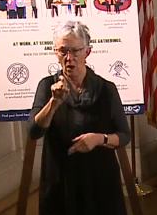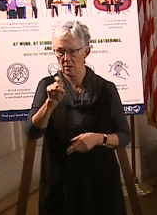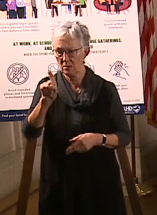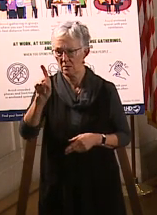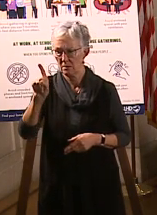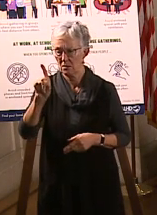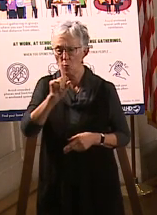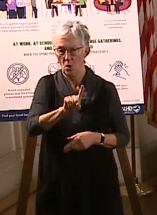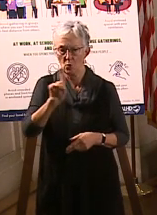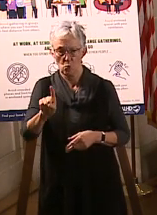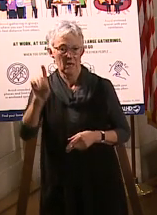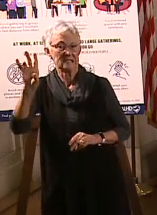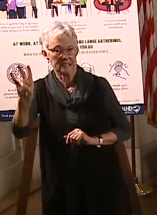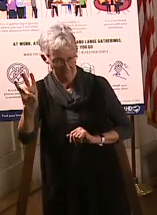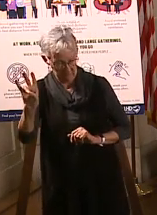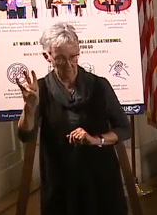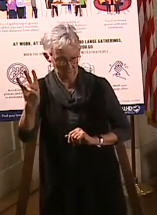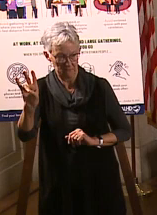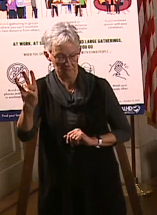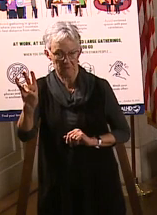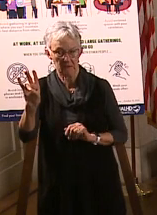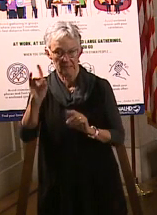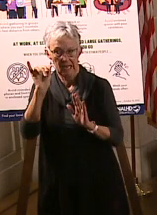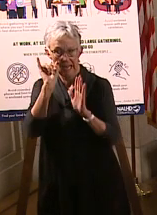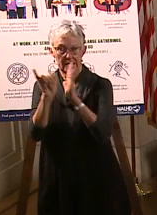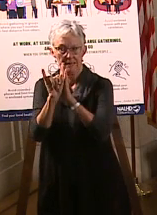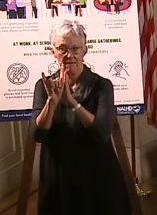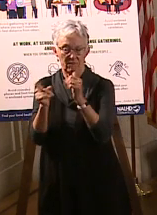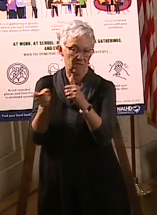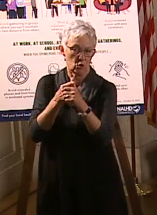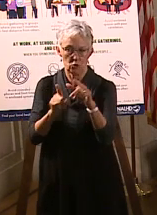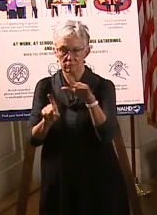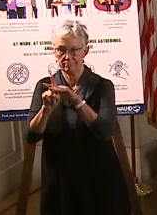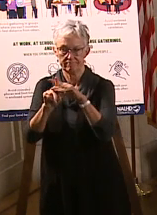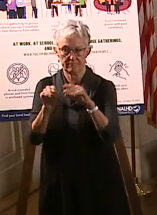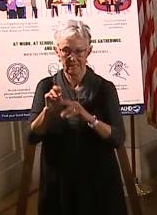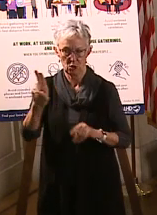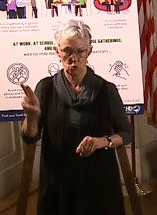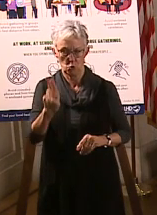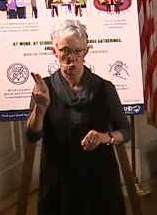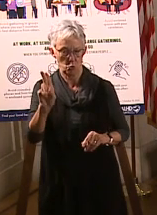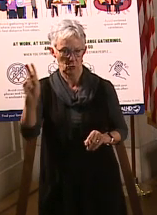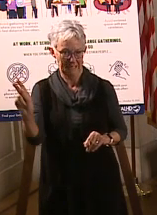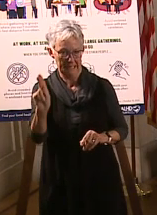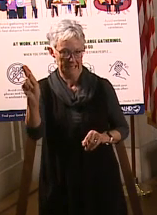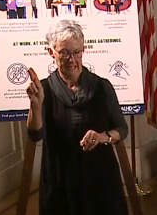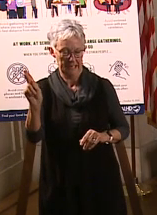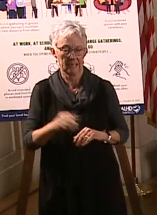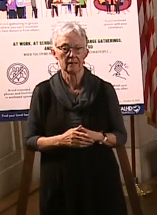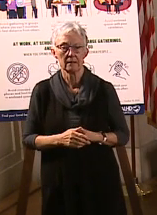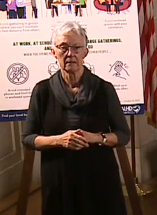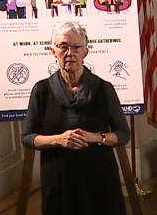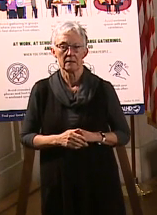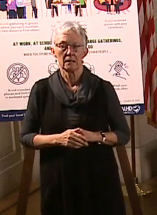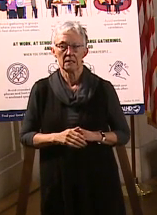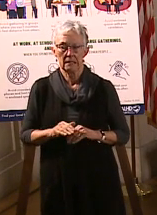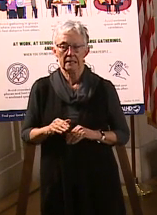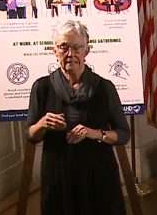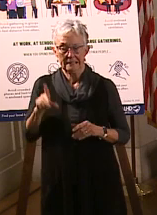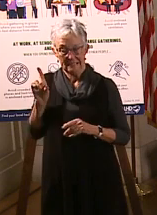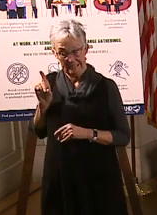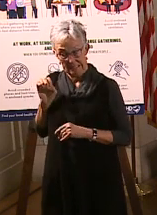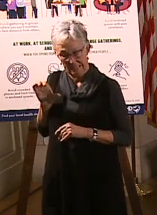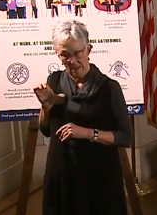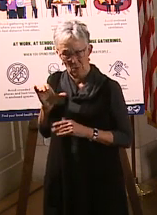identified in the United Kingdom. And it was around December of this year that they noticed that it